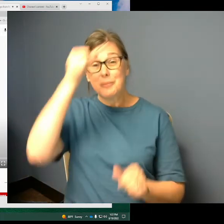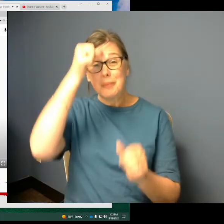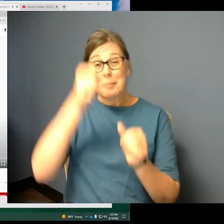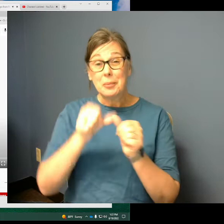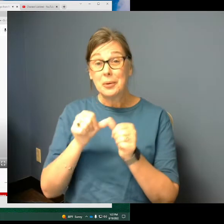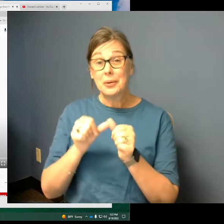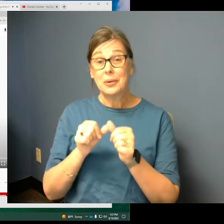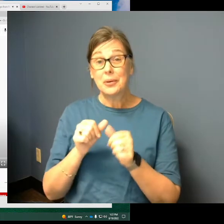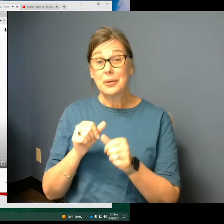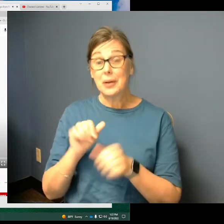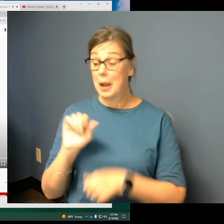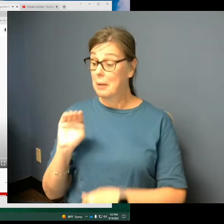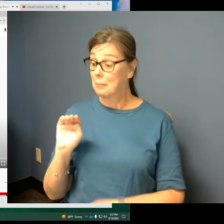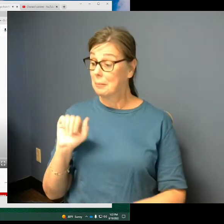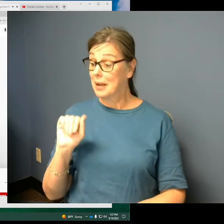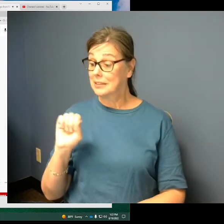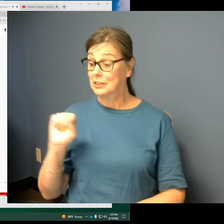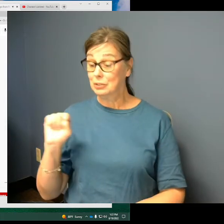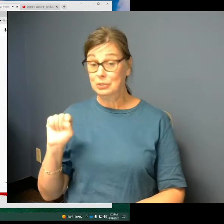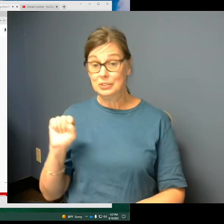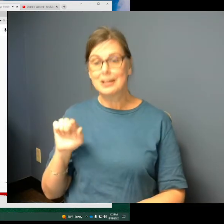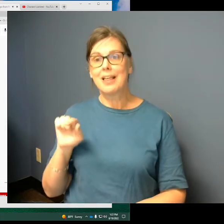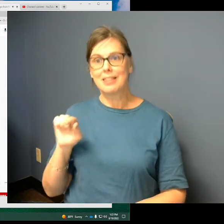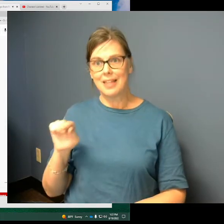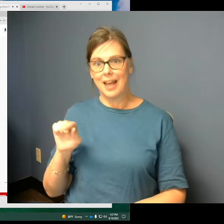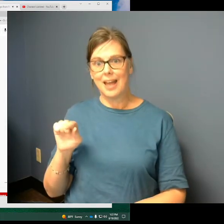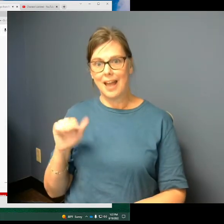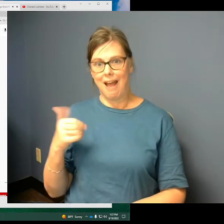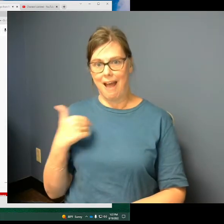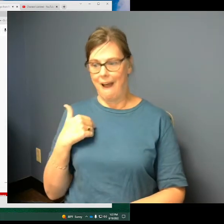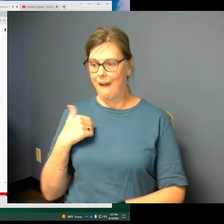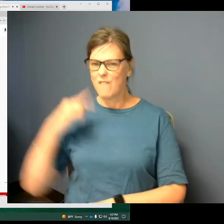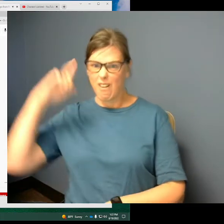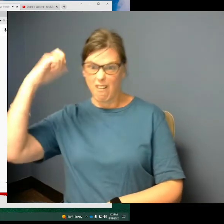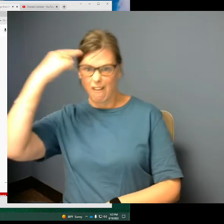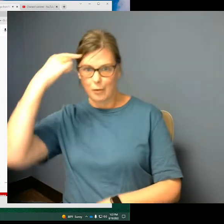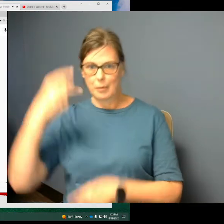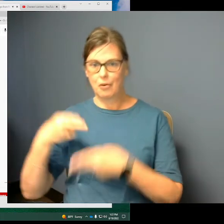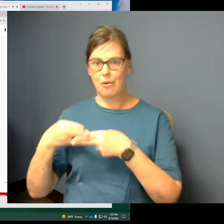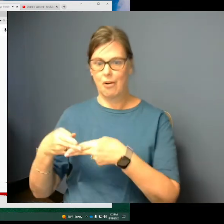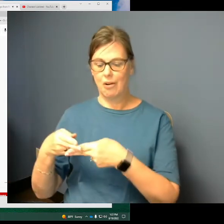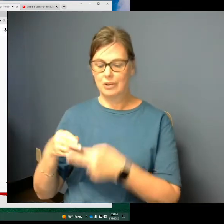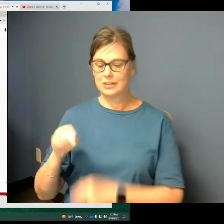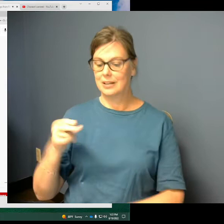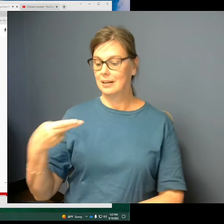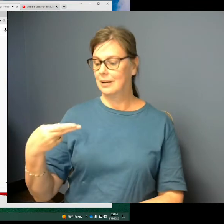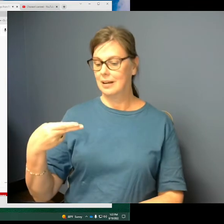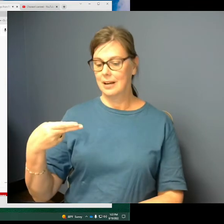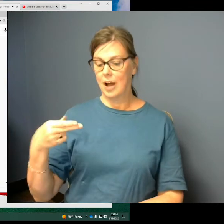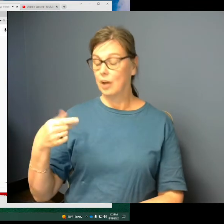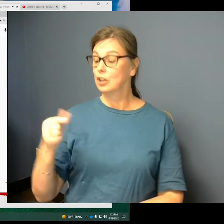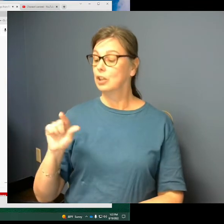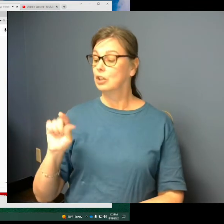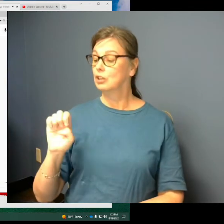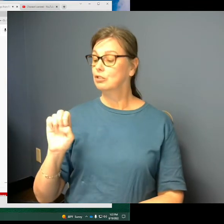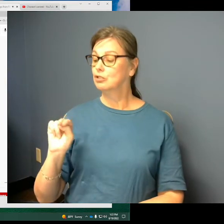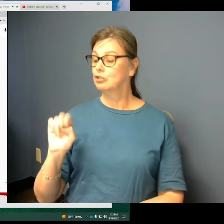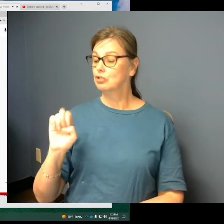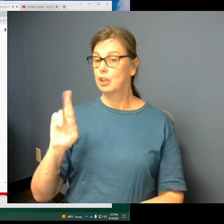or Massachusetts in 1620 with the General Court, people expect to have some means of representative